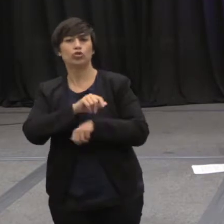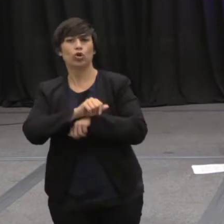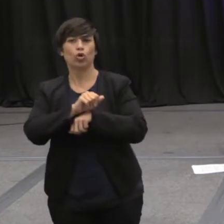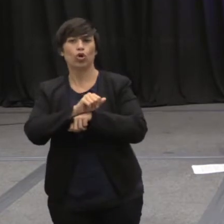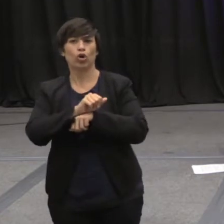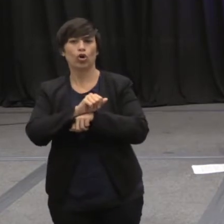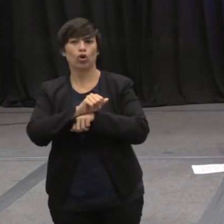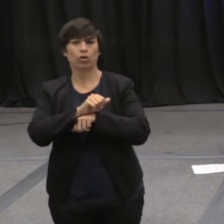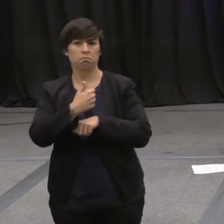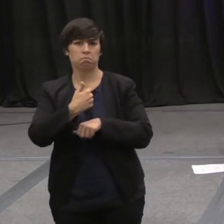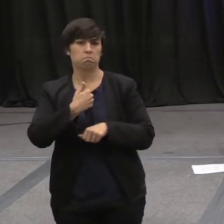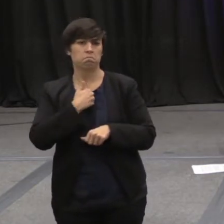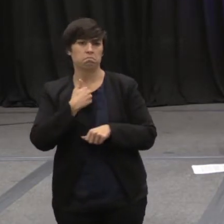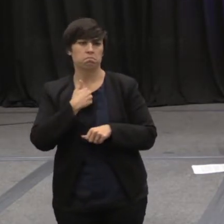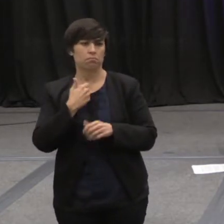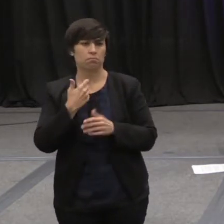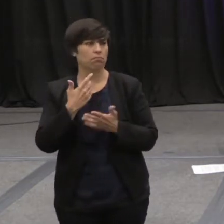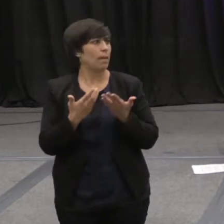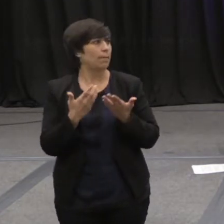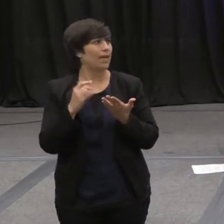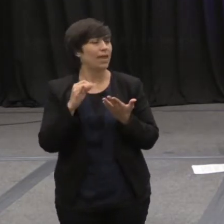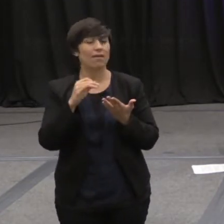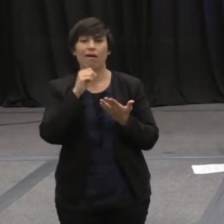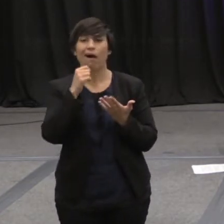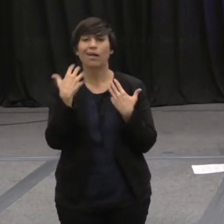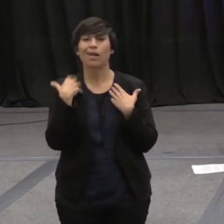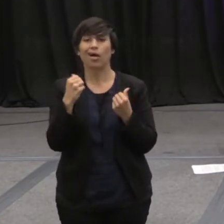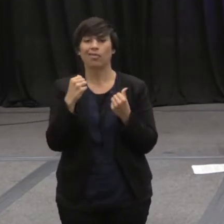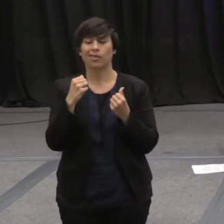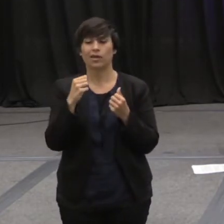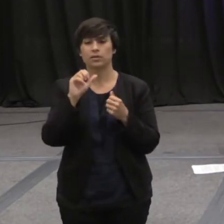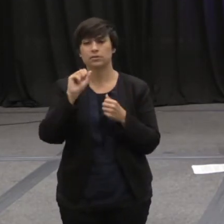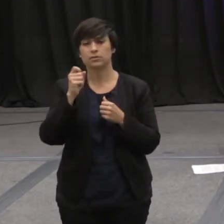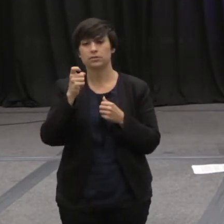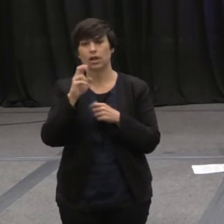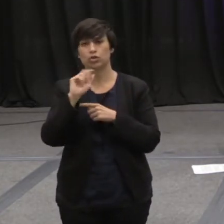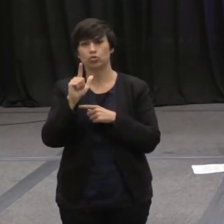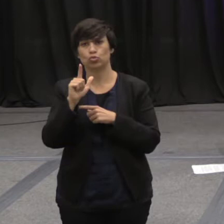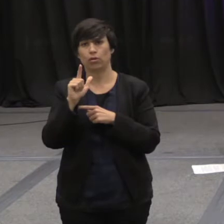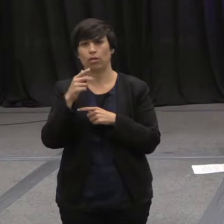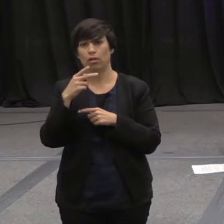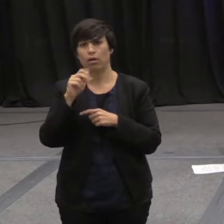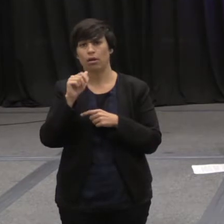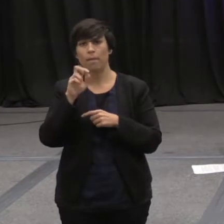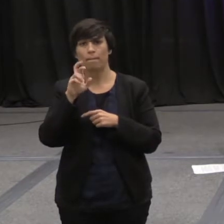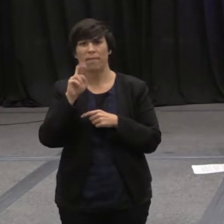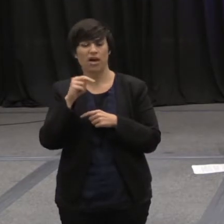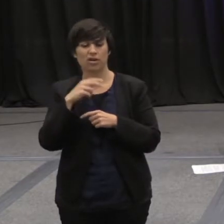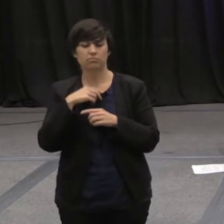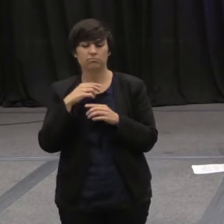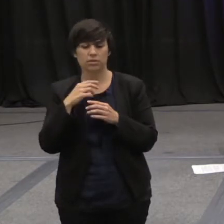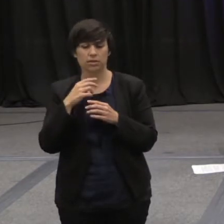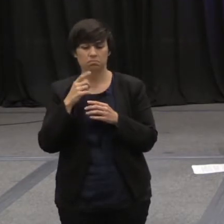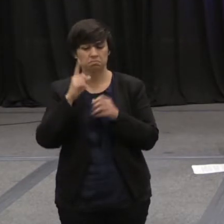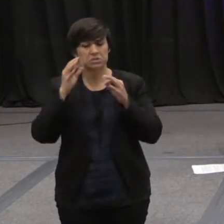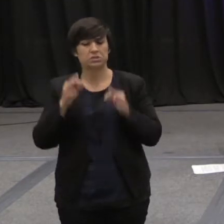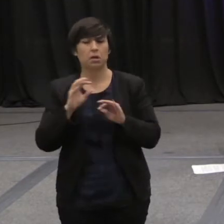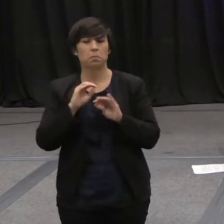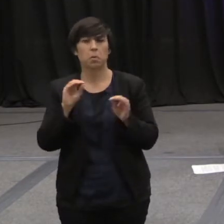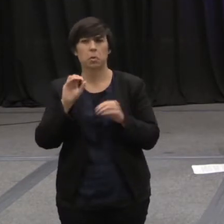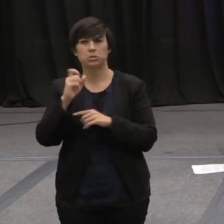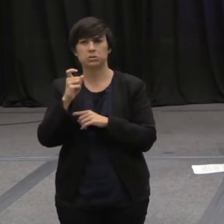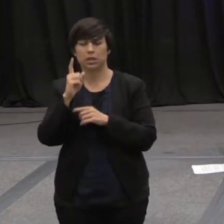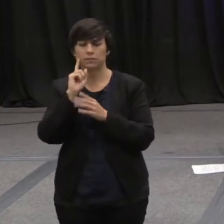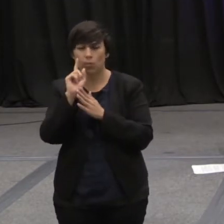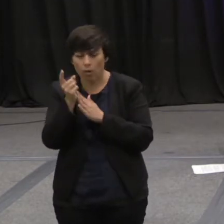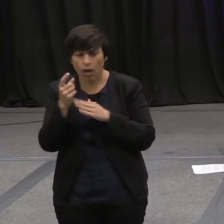us, being celibate for a while, if we're having unhealthy sexual patterns, and we recognize, I don't want to hurt myself this or other people this way anymore, some of us